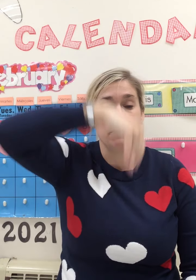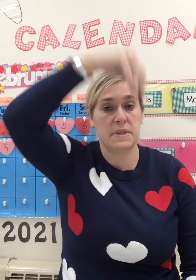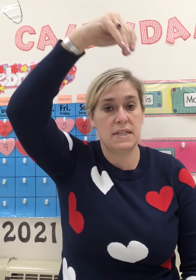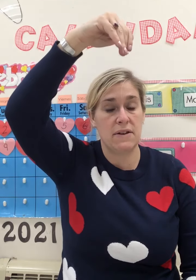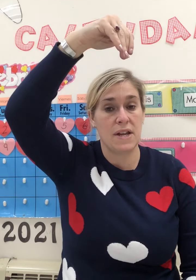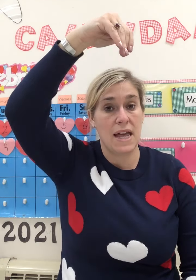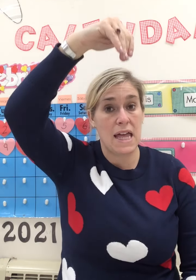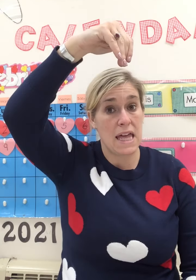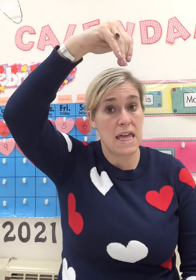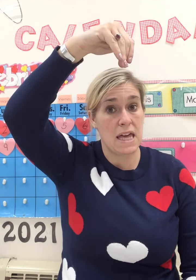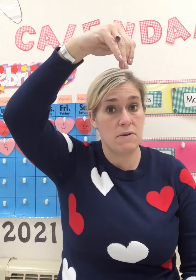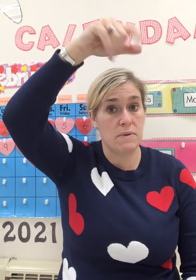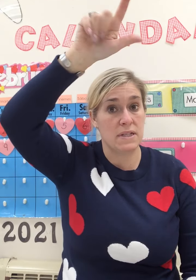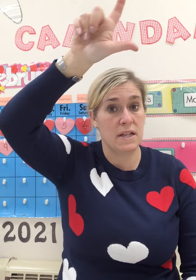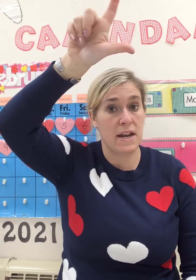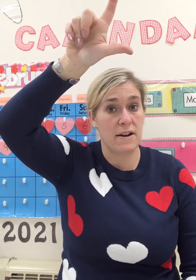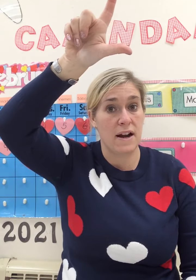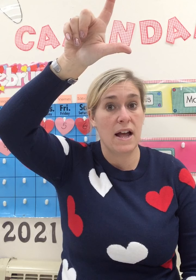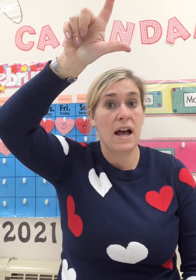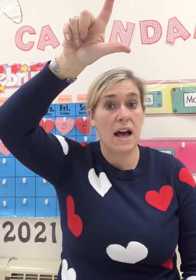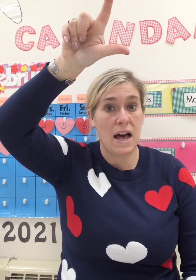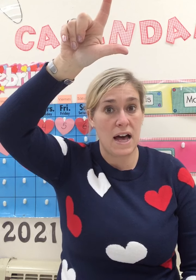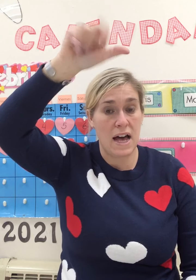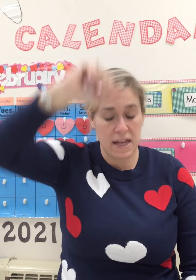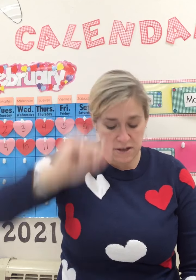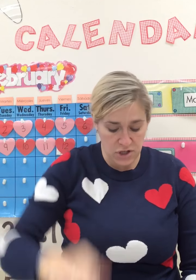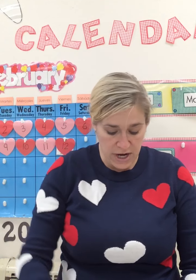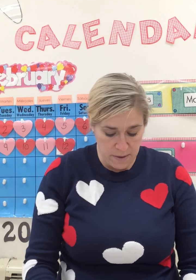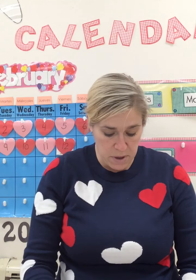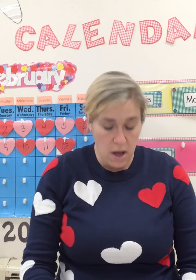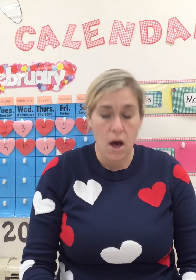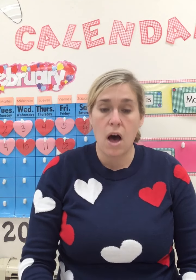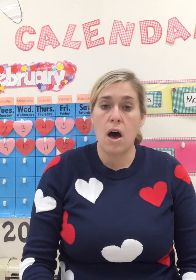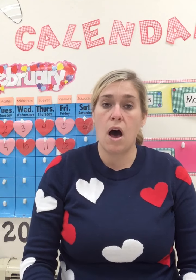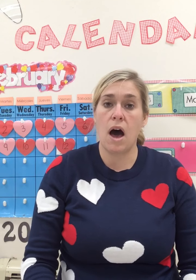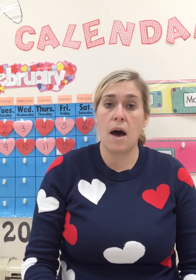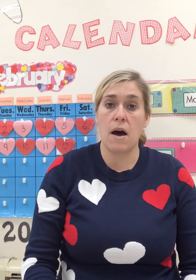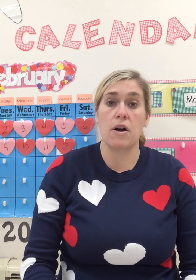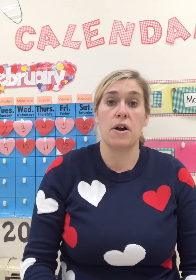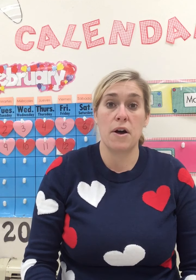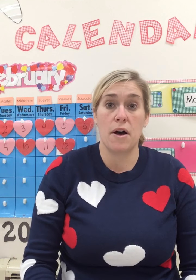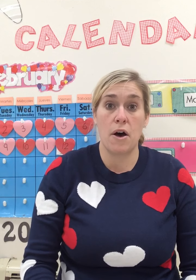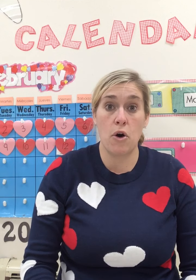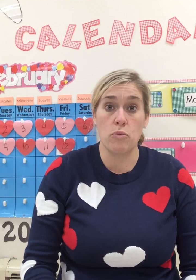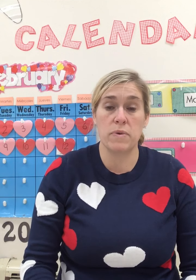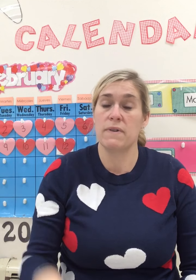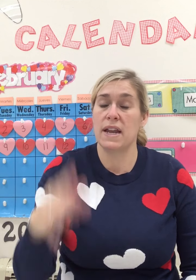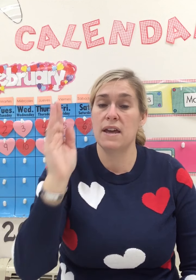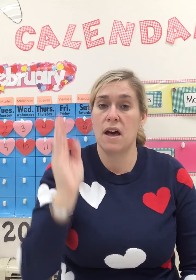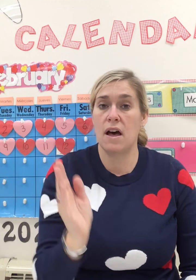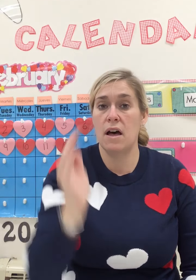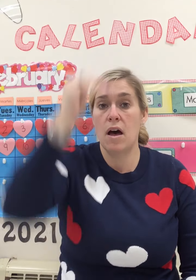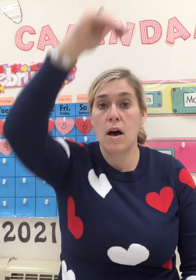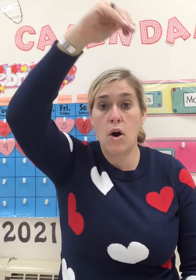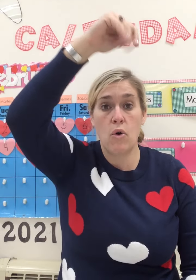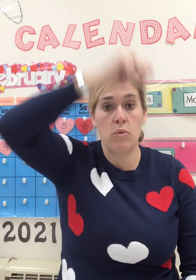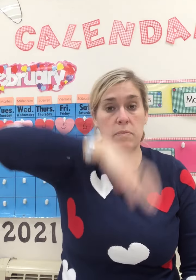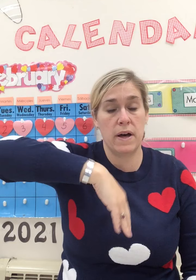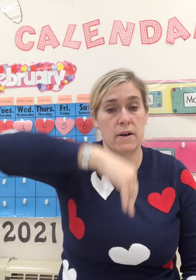What's the sound? I. What's the letter? I. Good job. Ha or hope. Ready? H-ope.